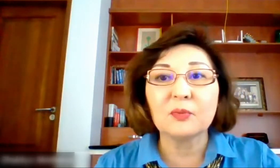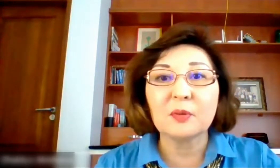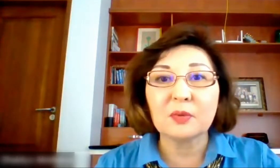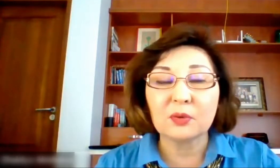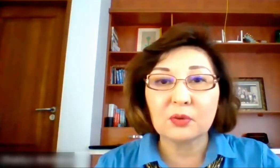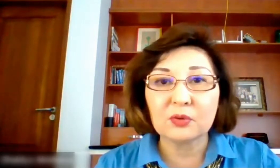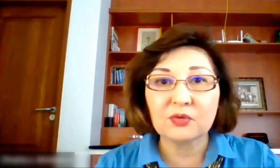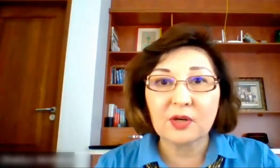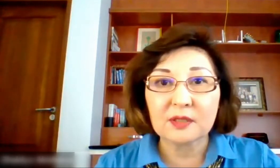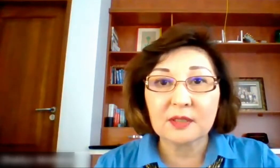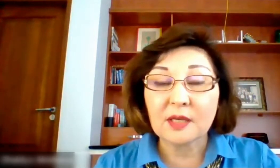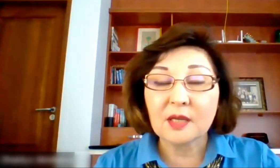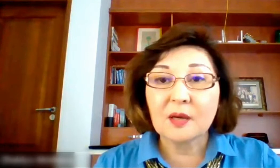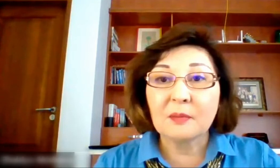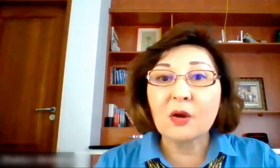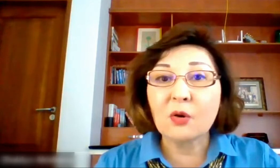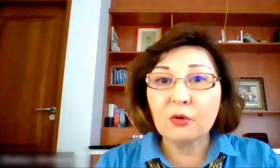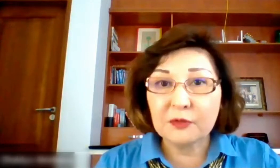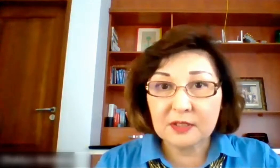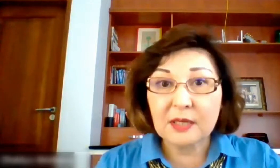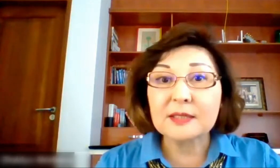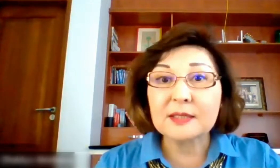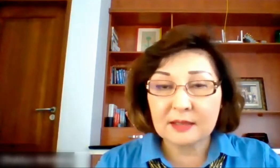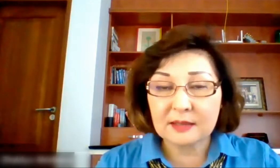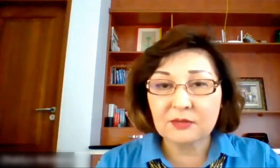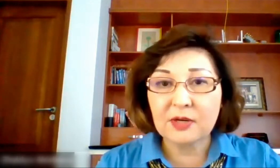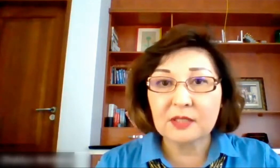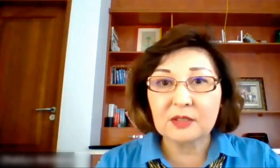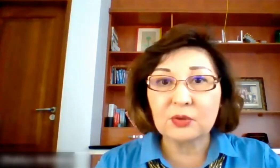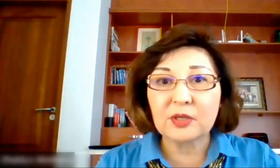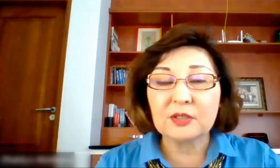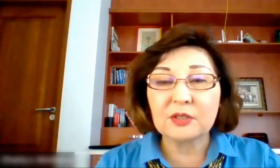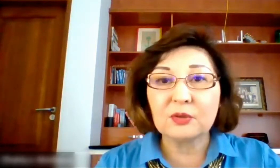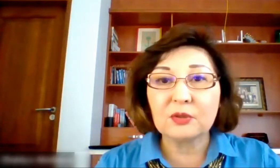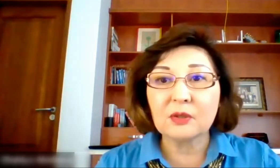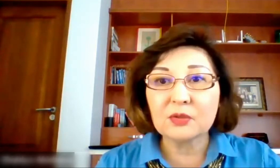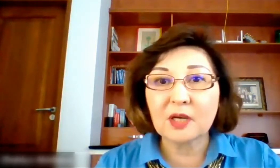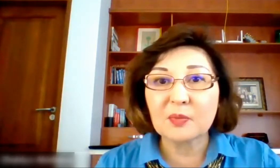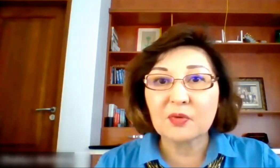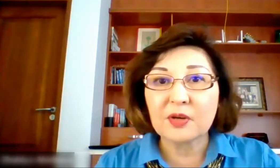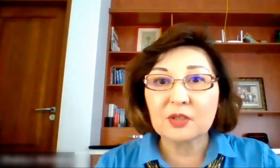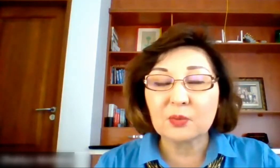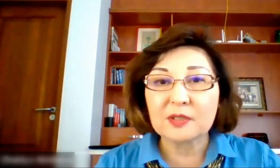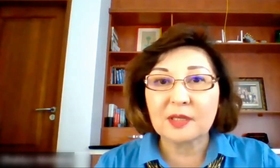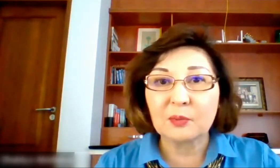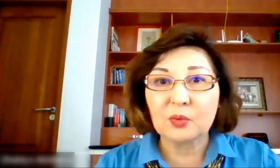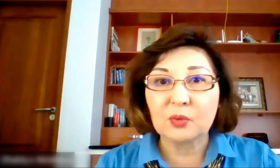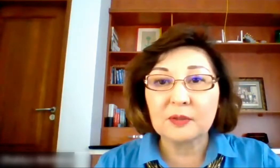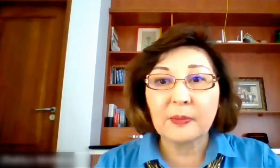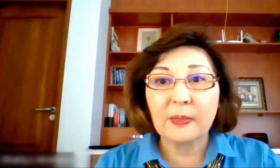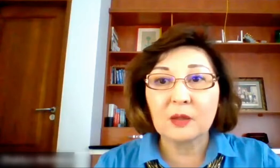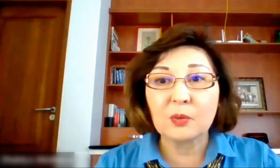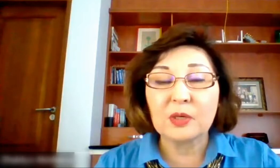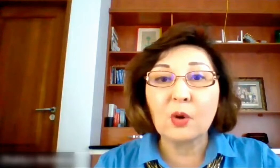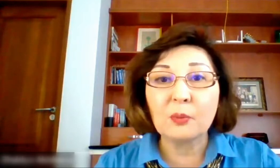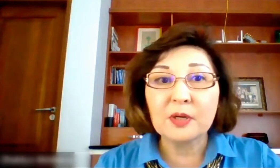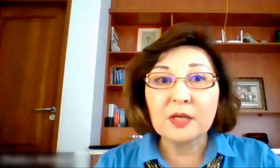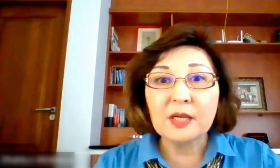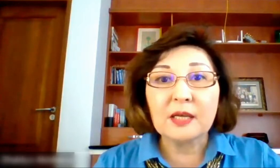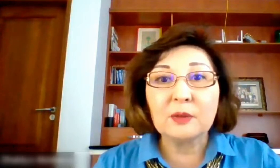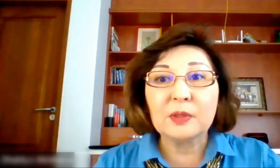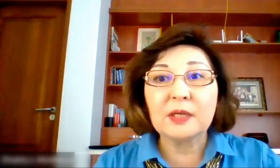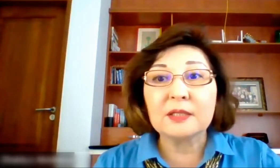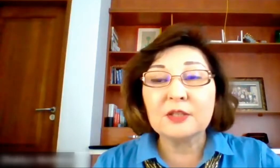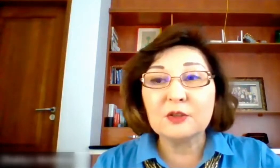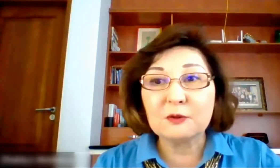of people who use drugs. My office stands ready to continue close cooperation with SANPUD, and we hope